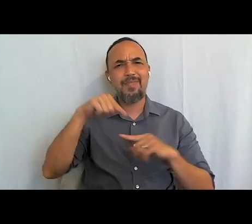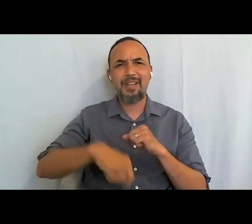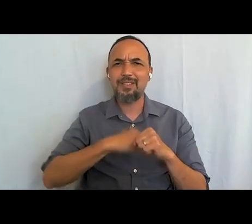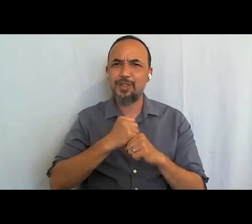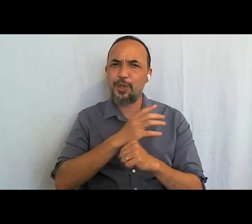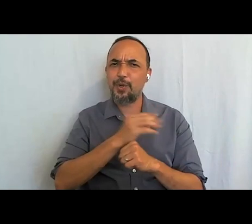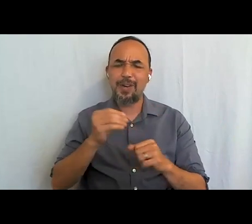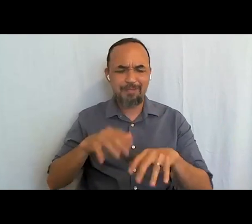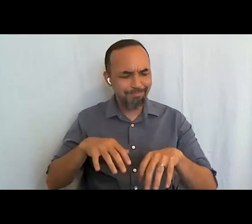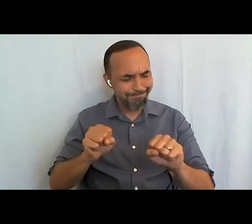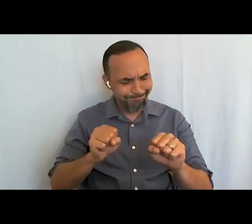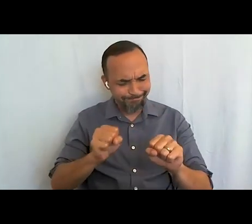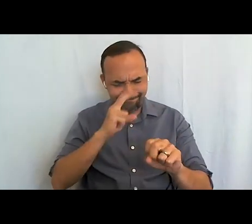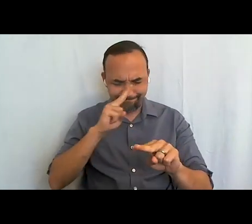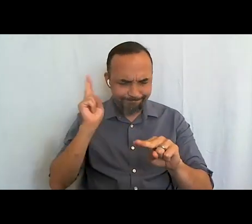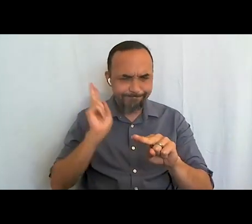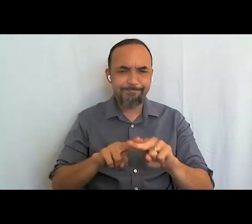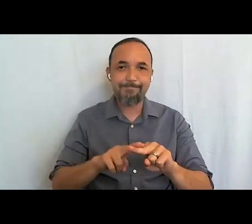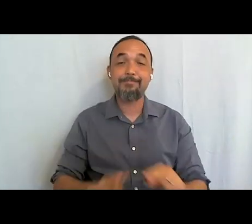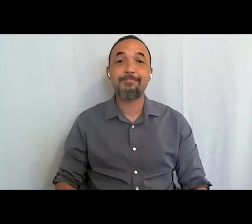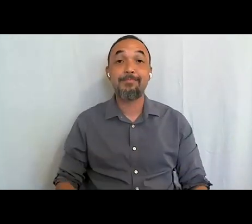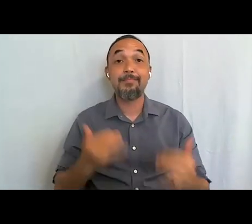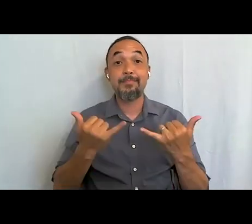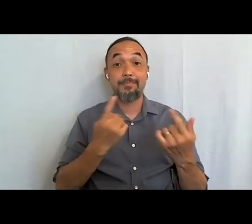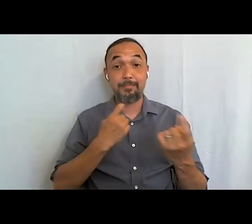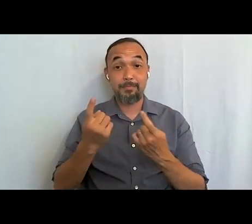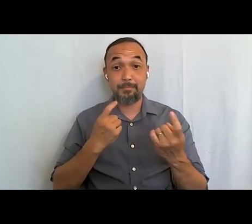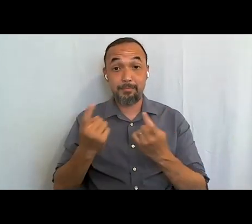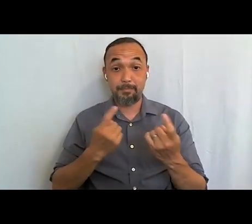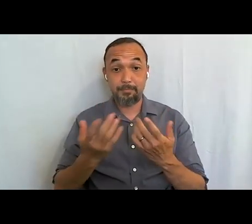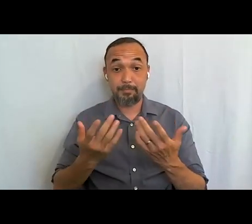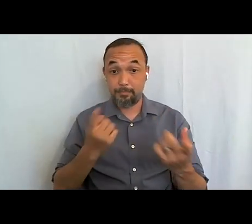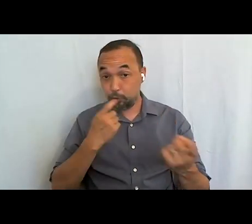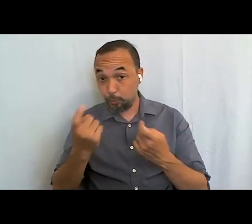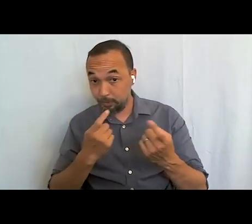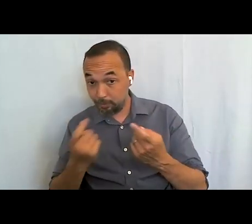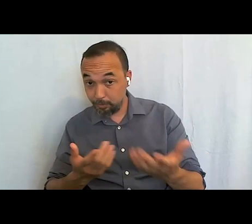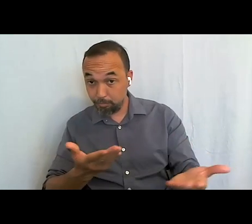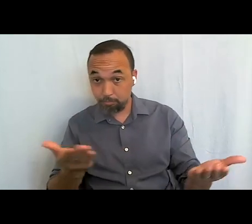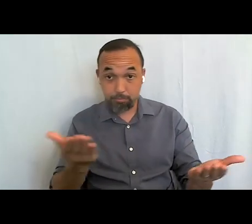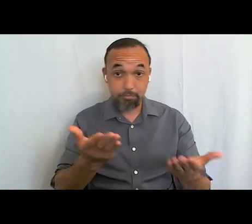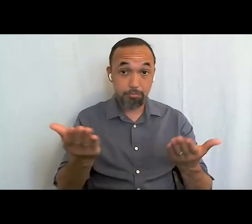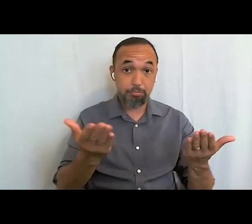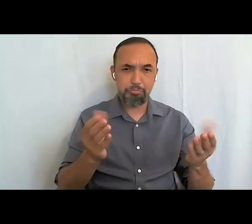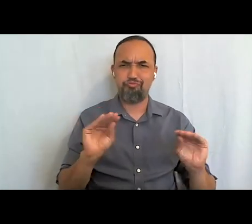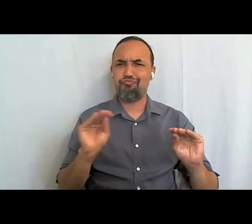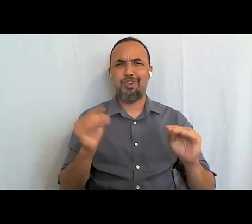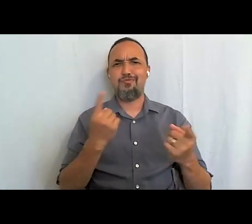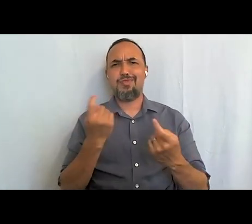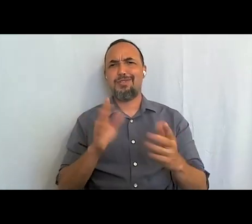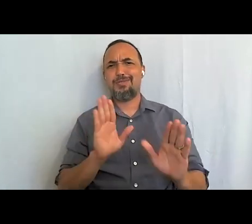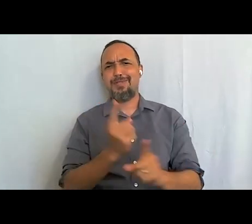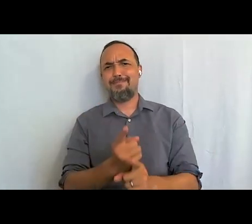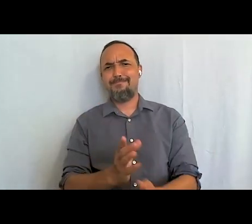fun. All right, questions. Are there questions? You don't have any questions.